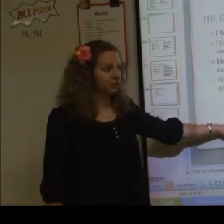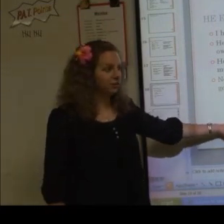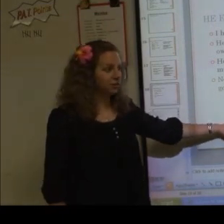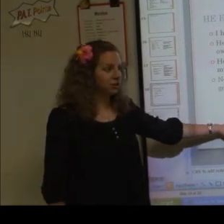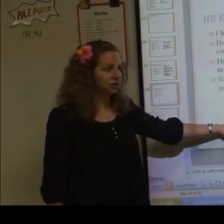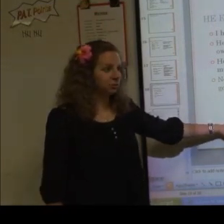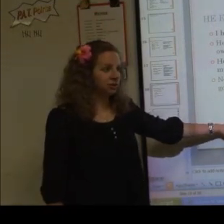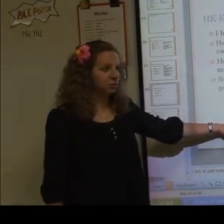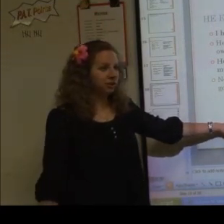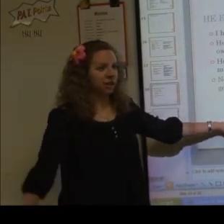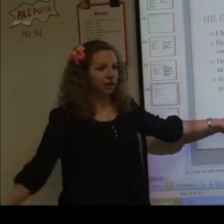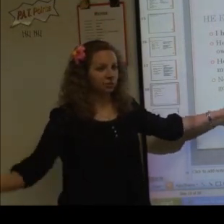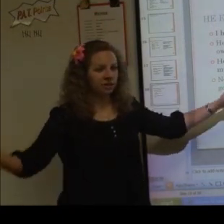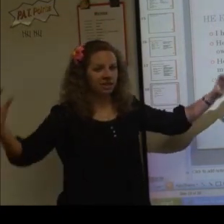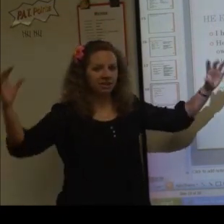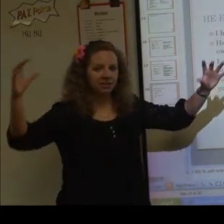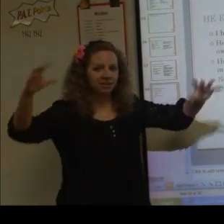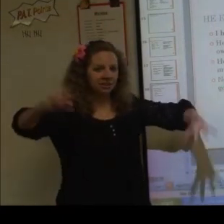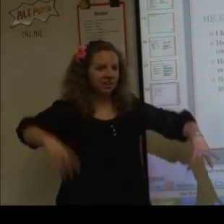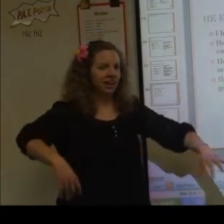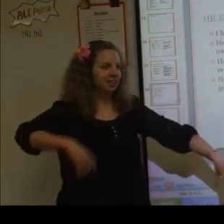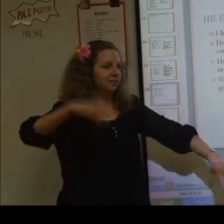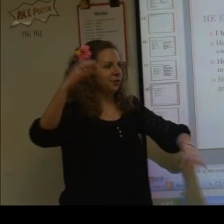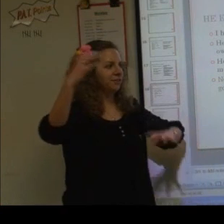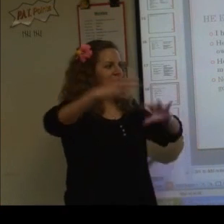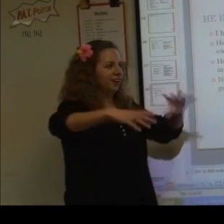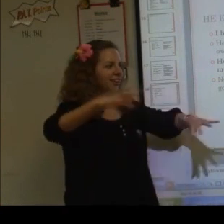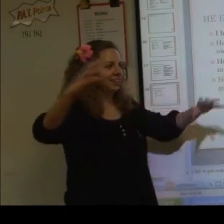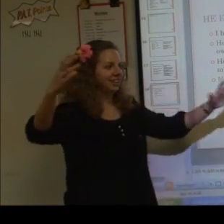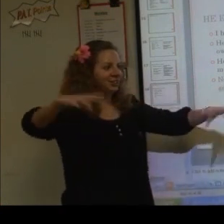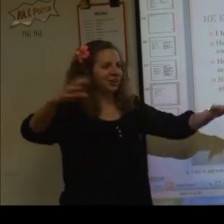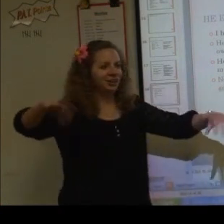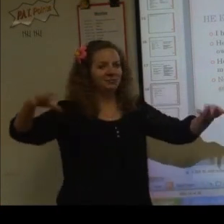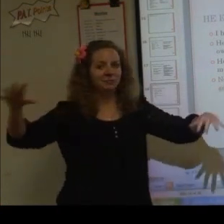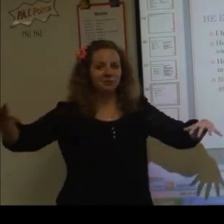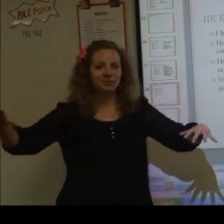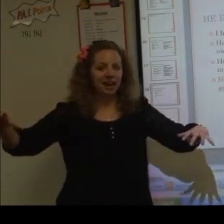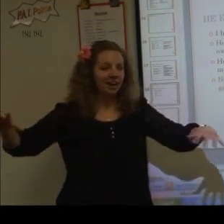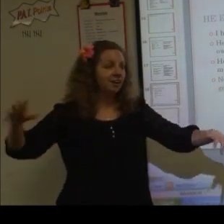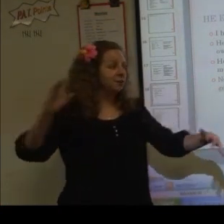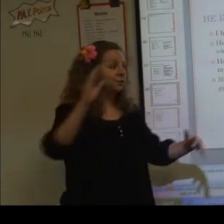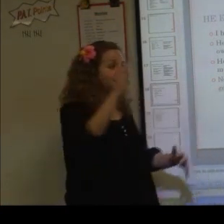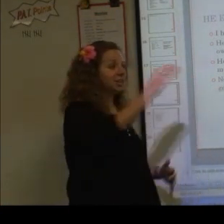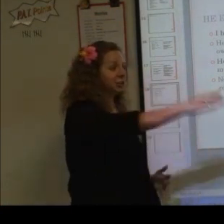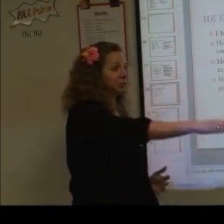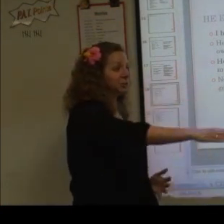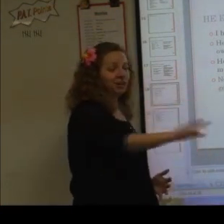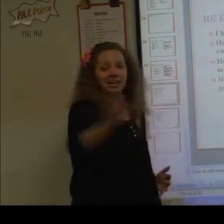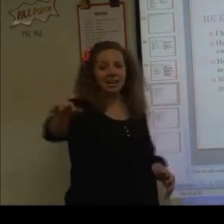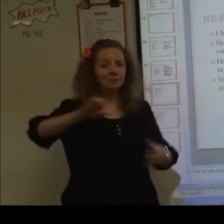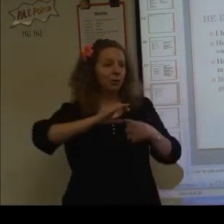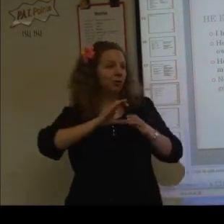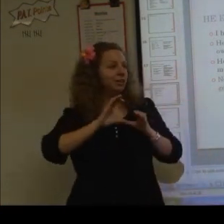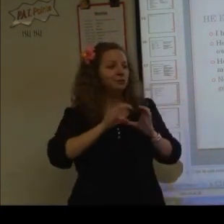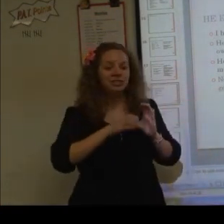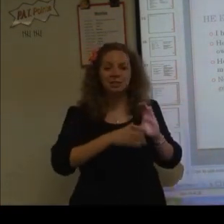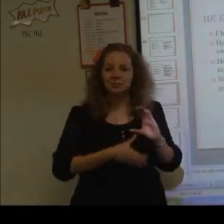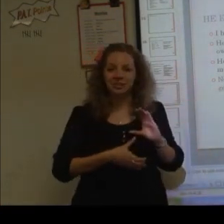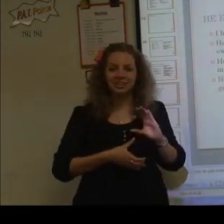first verse of this one and we like agreed, kind of, whoever shouted out the answer and we went with that, the way that you would do it, he would totally use this one, and